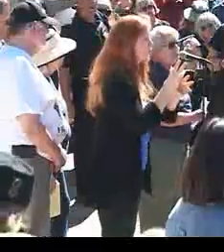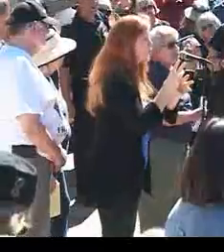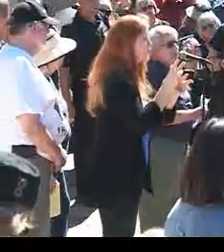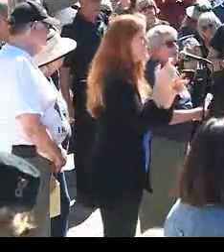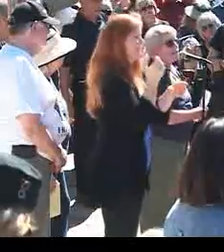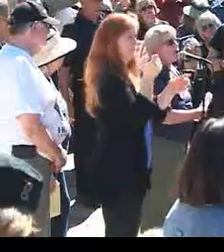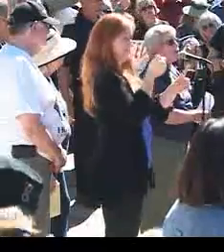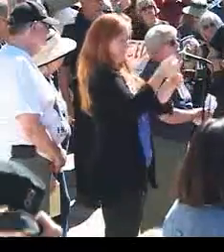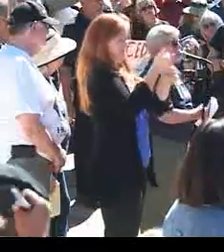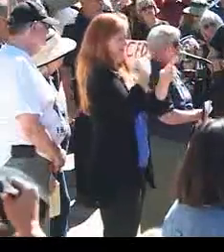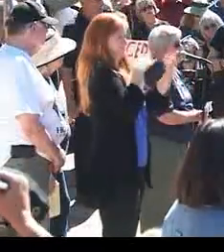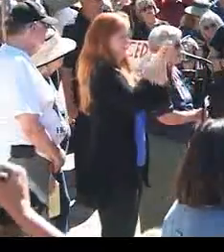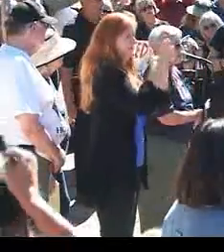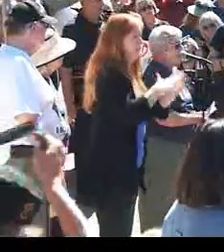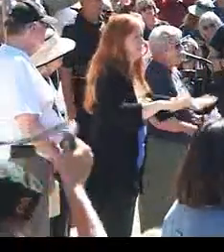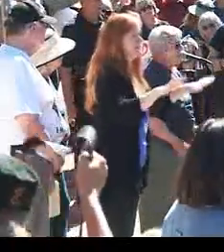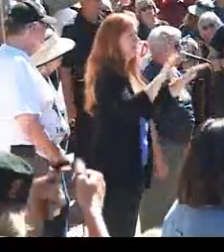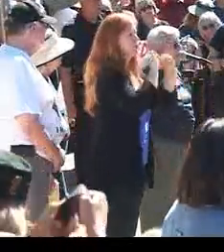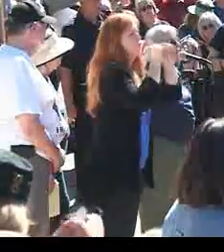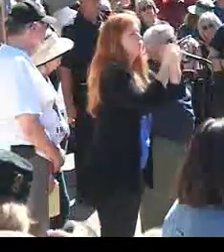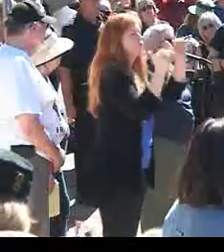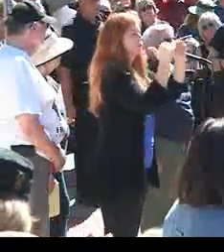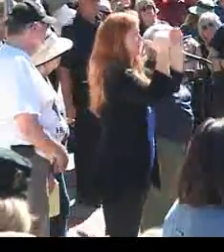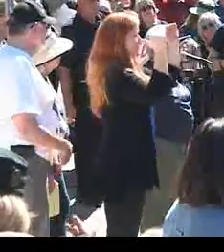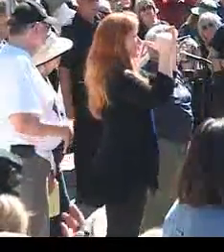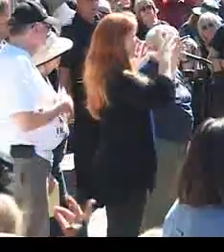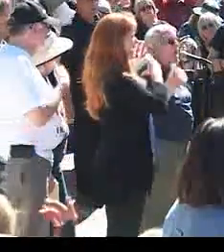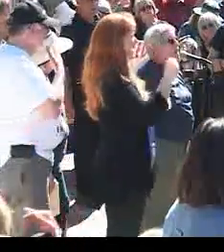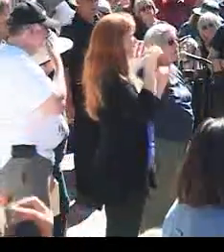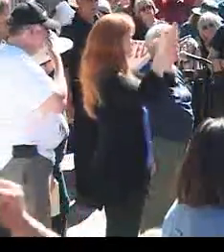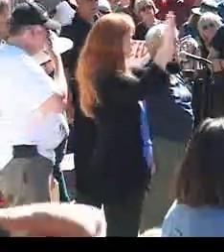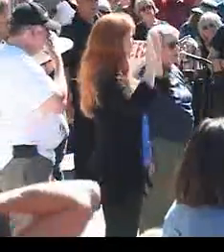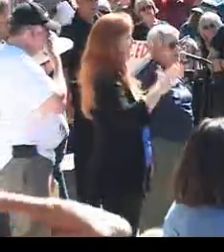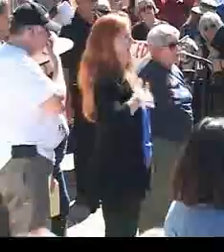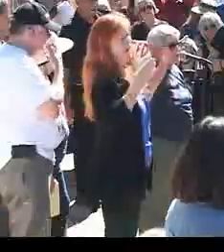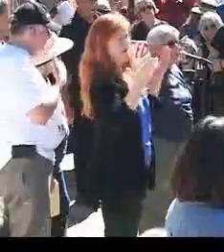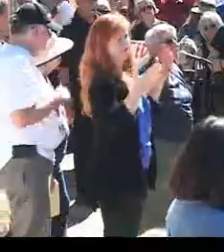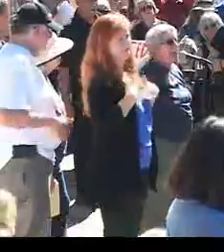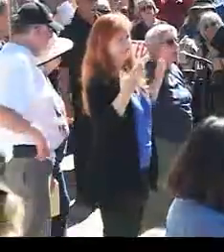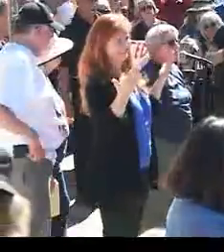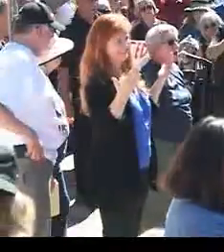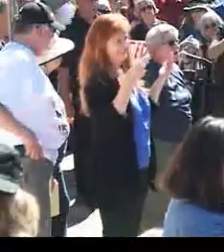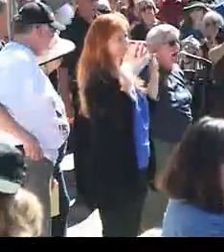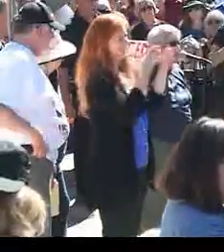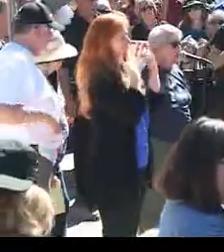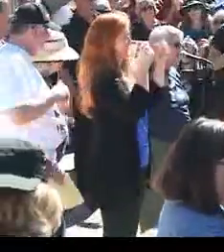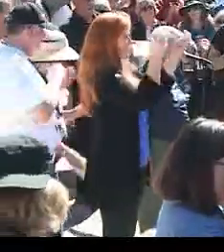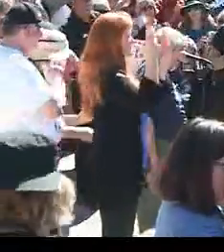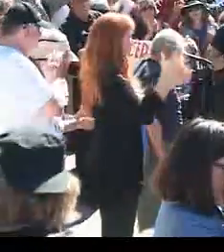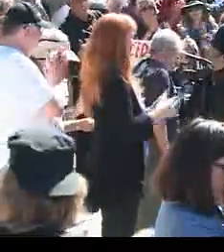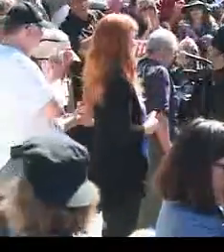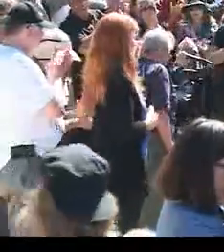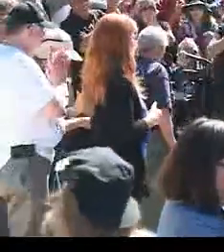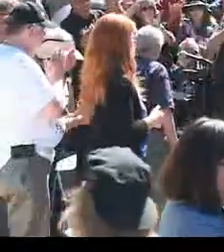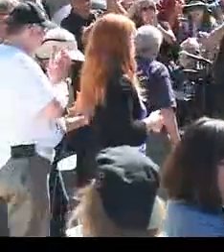peace and social justice and great happiness. Thank you so much.